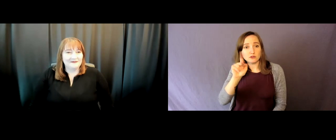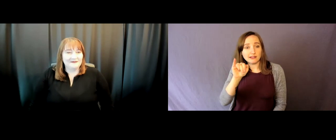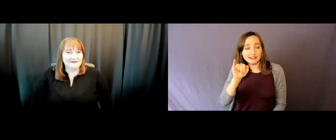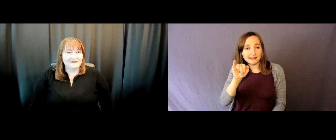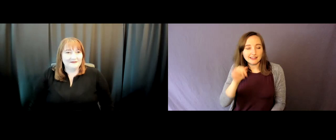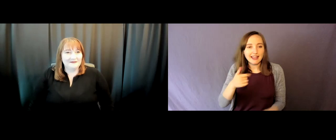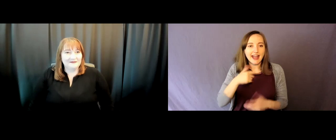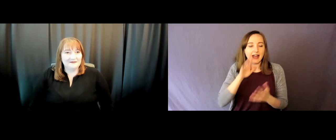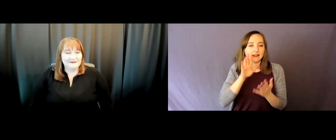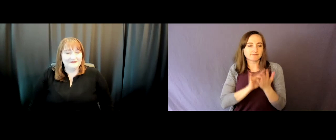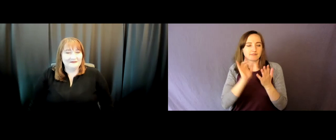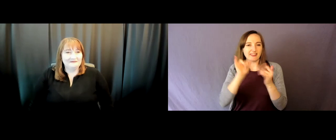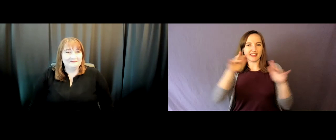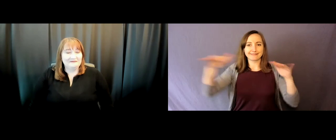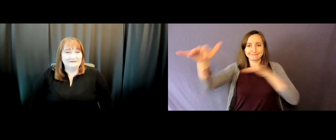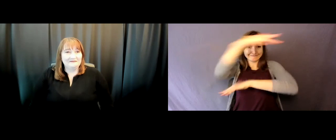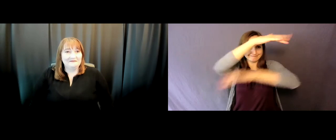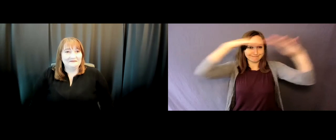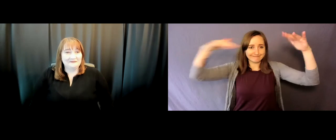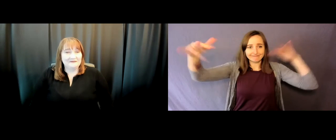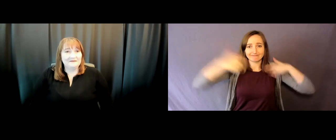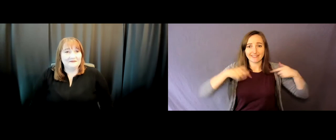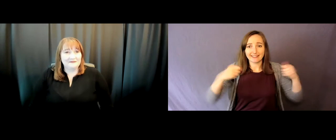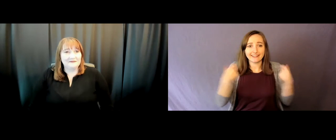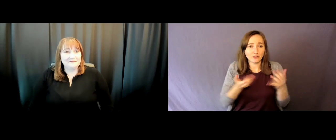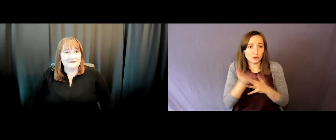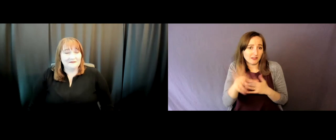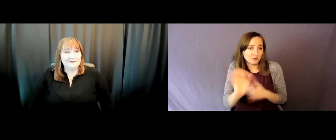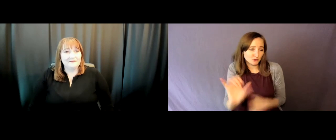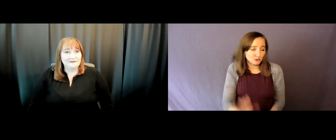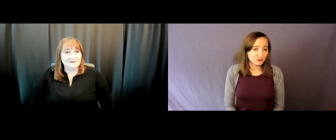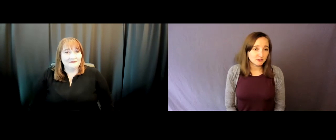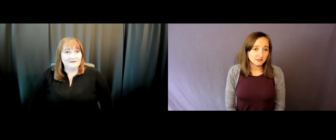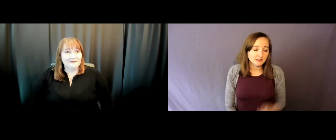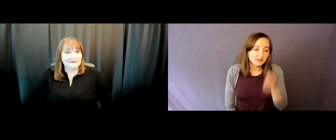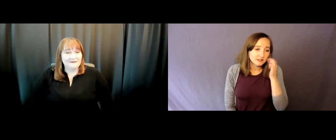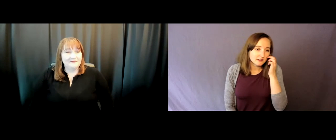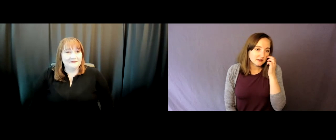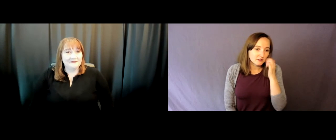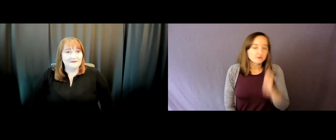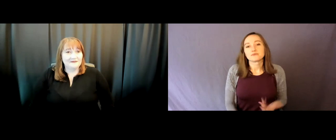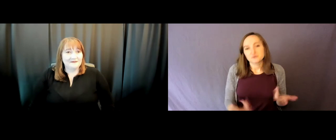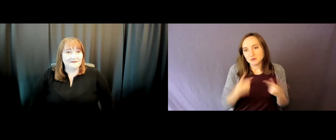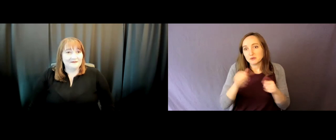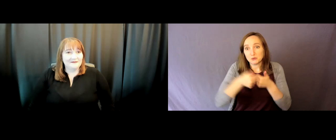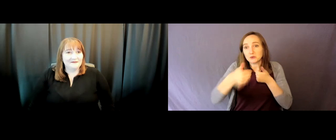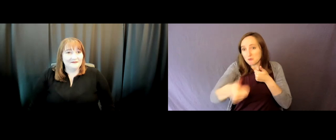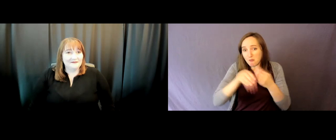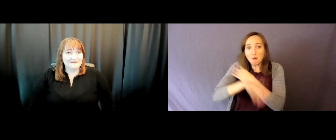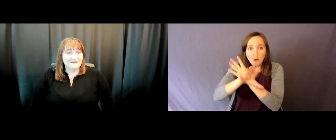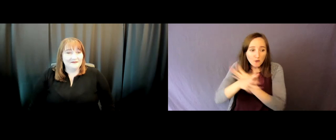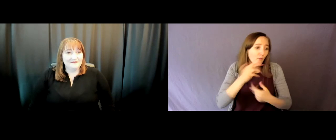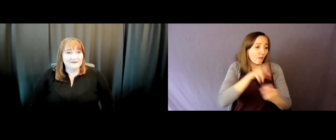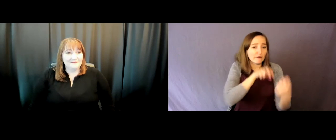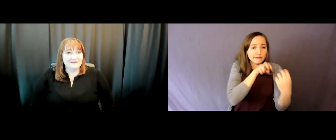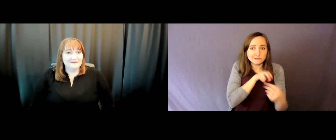tap into the quantum field that we're all in, and I can do healing like that too. And so, so I do remote Reiki, I do